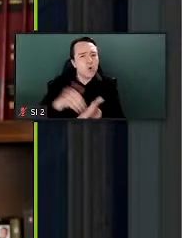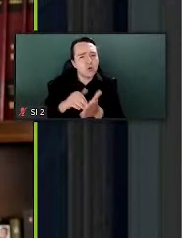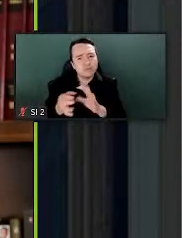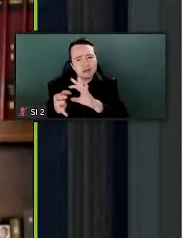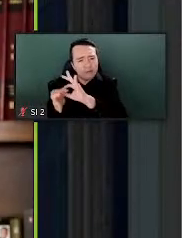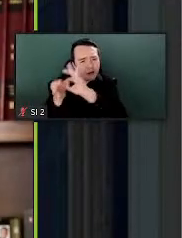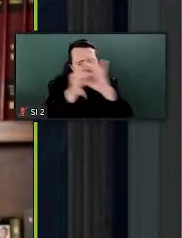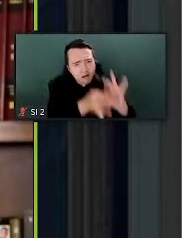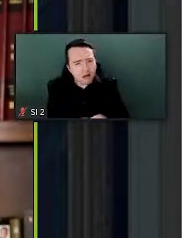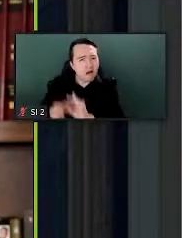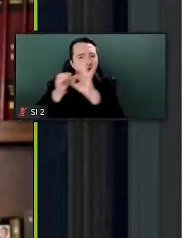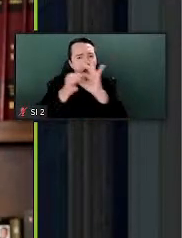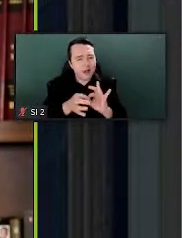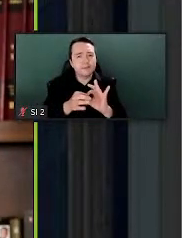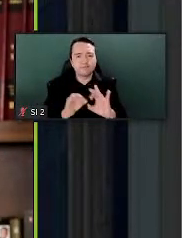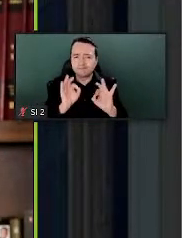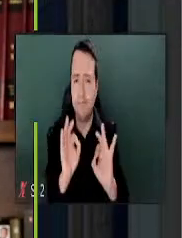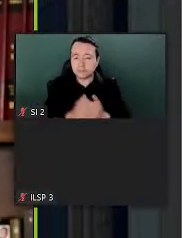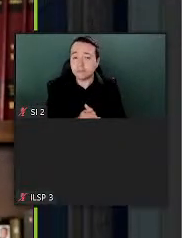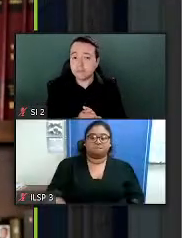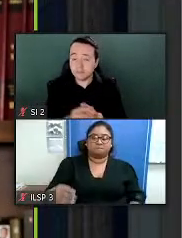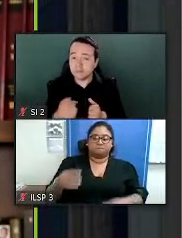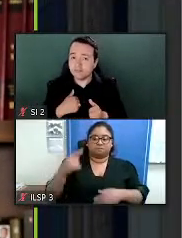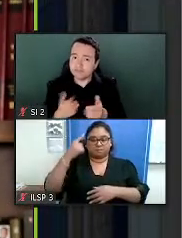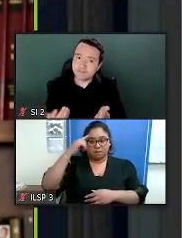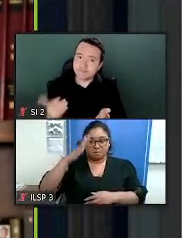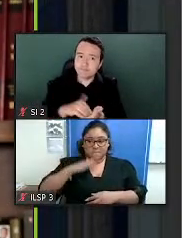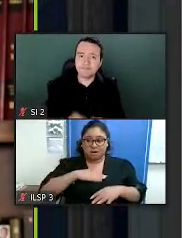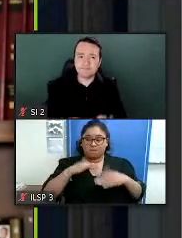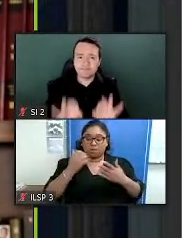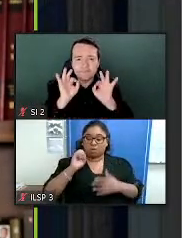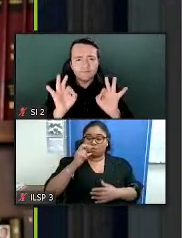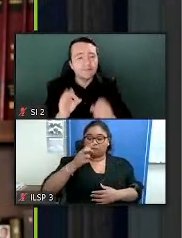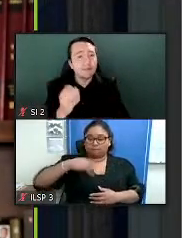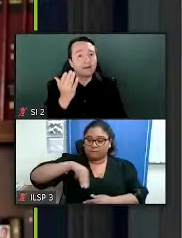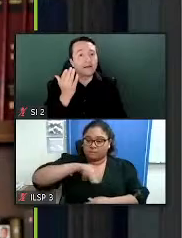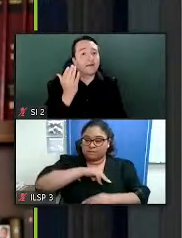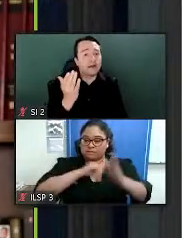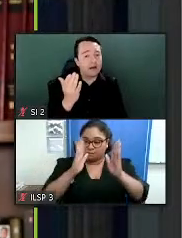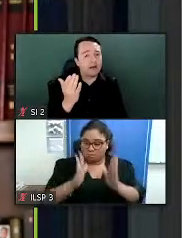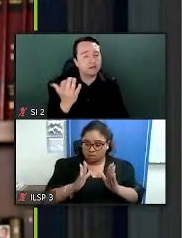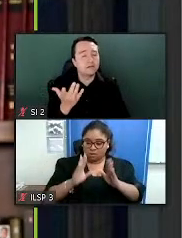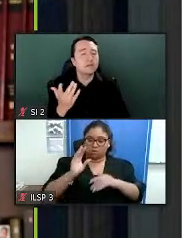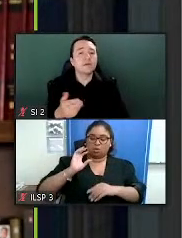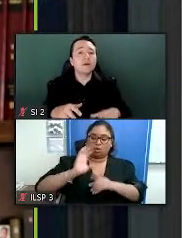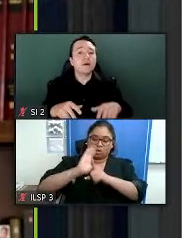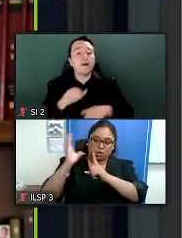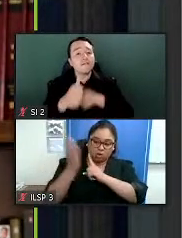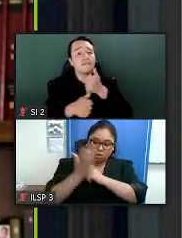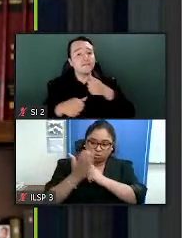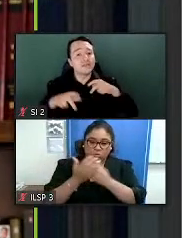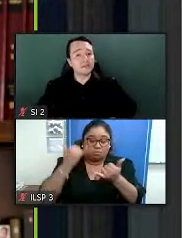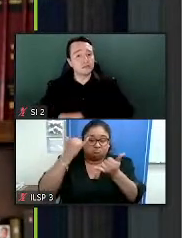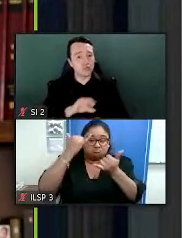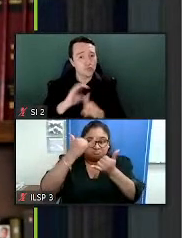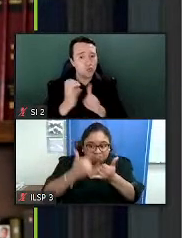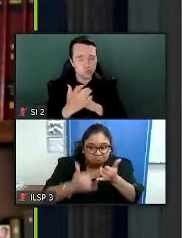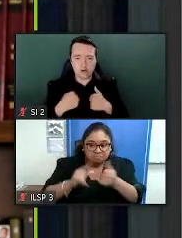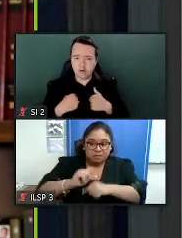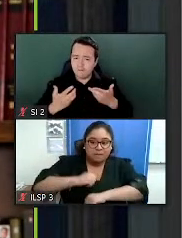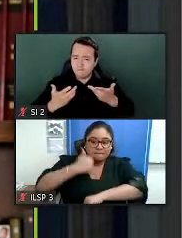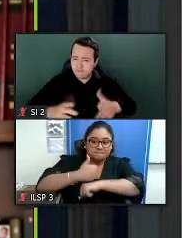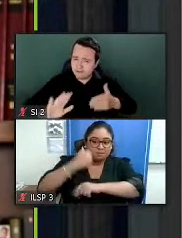together and latin america and the caribbean together for me as vice minister of culture is a great honor to